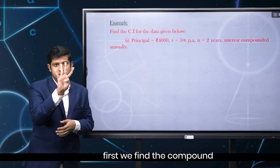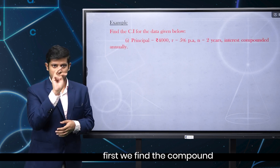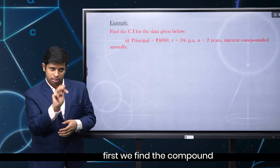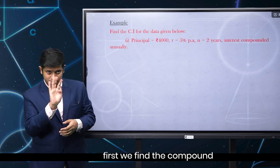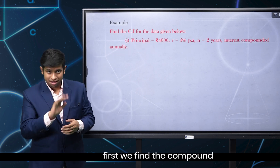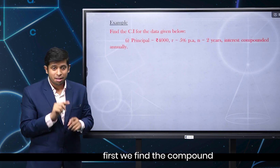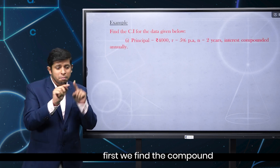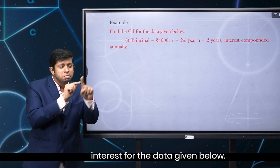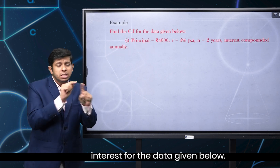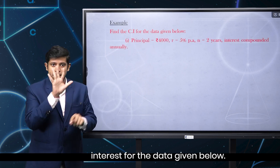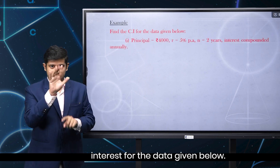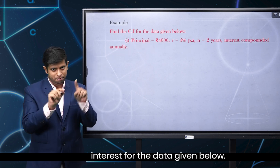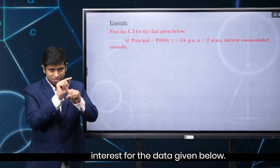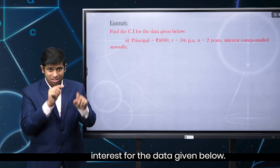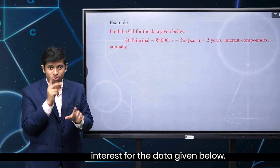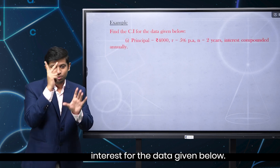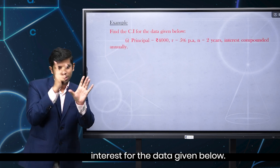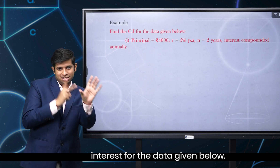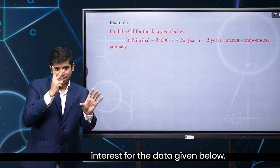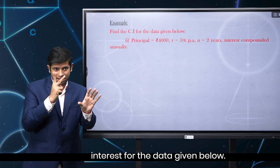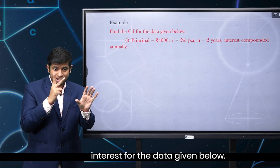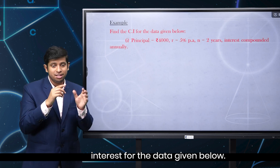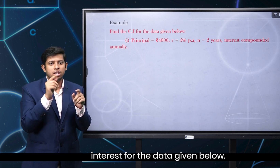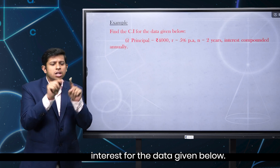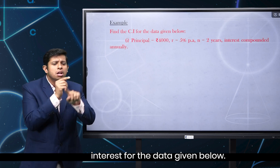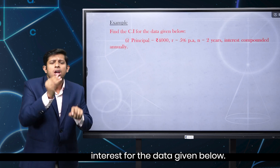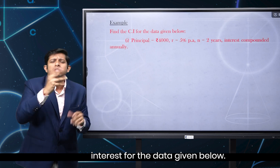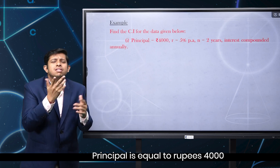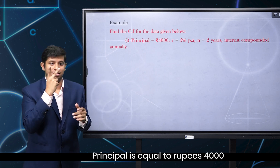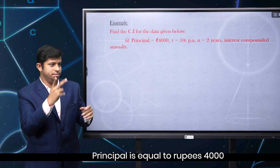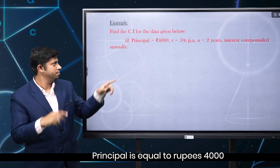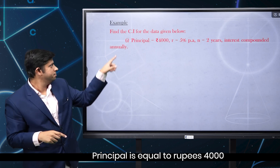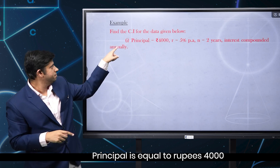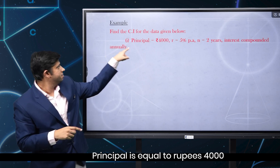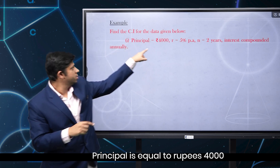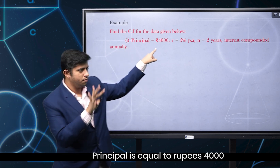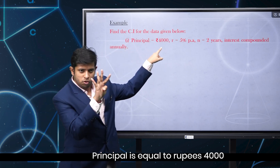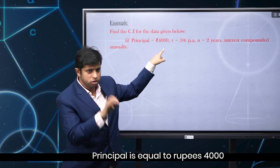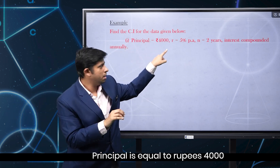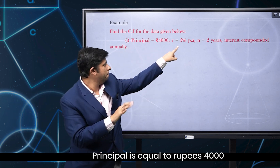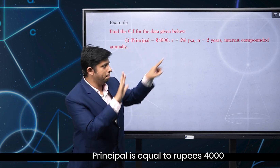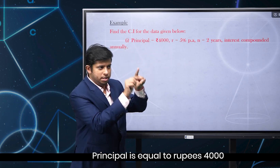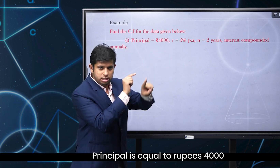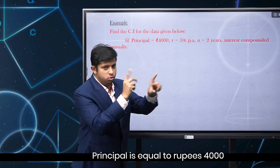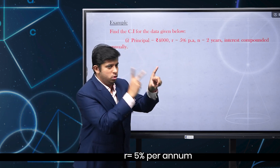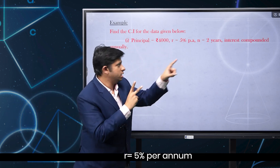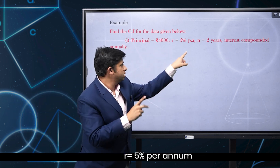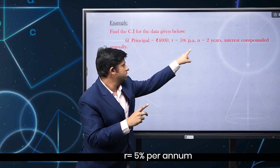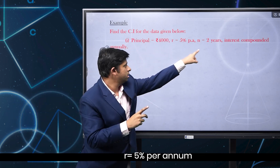Principal is equals to rupees 4,000, R is equals to 5% per annum, N is equals to 2 years, interest compounded annually.